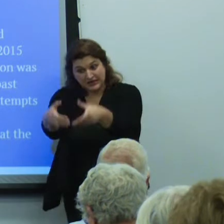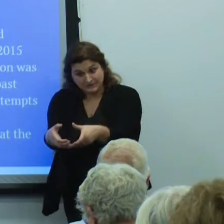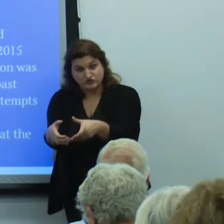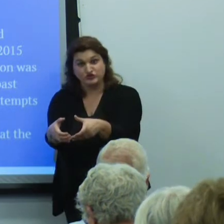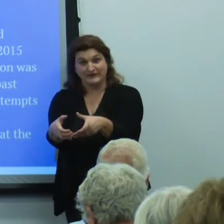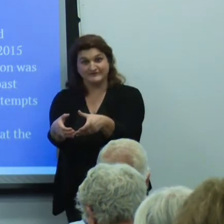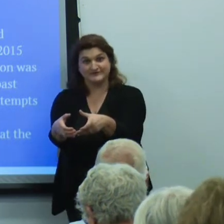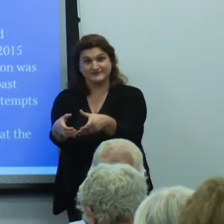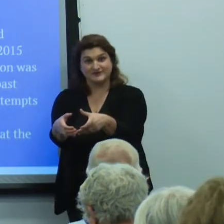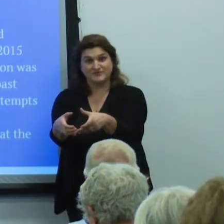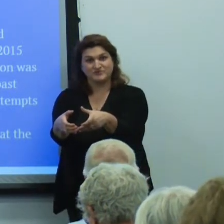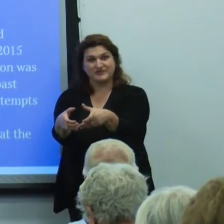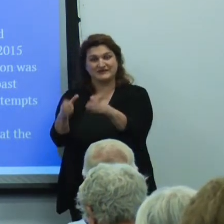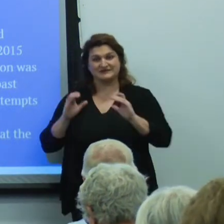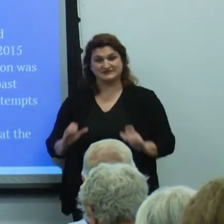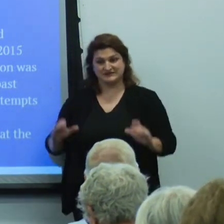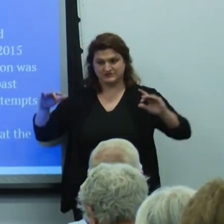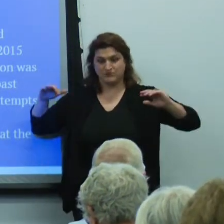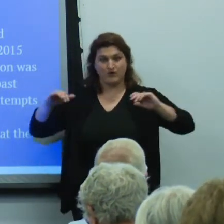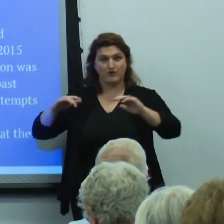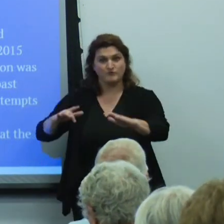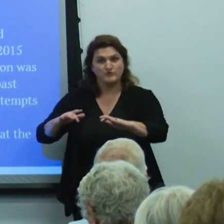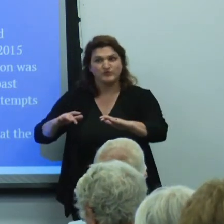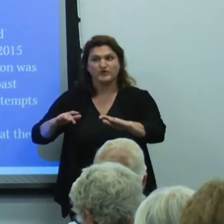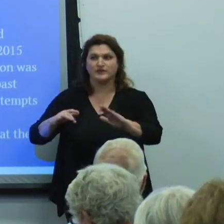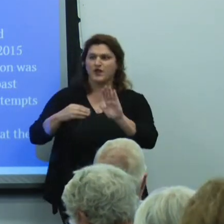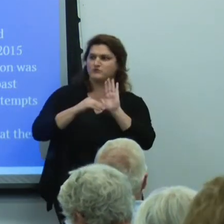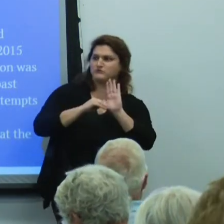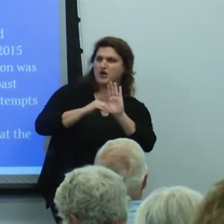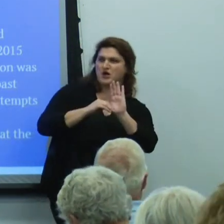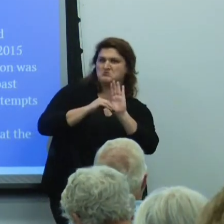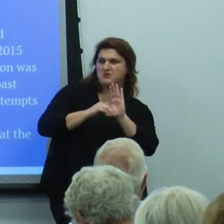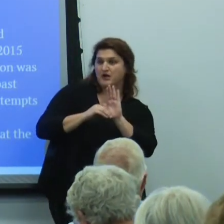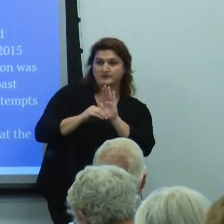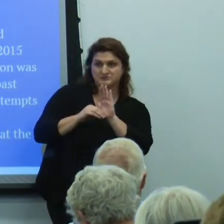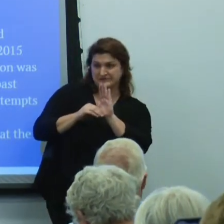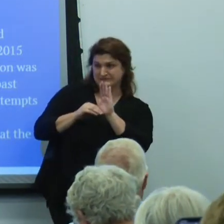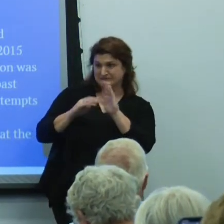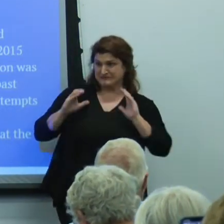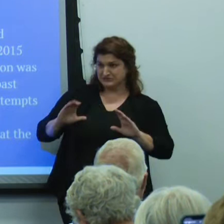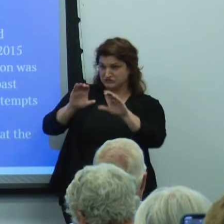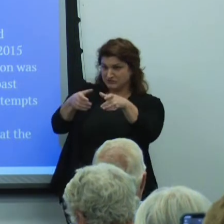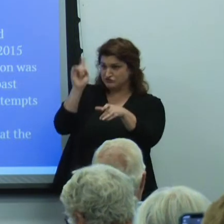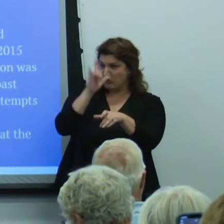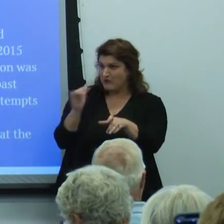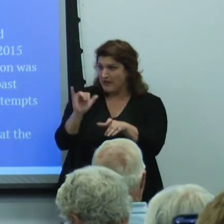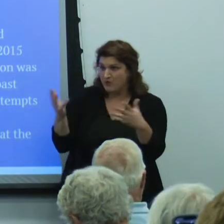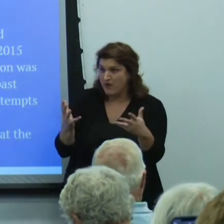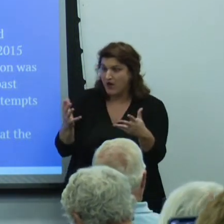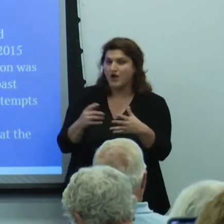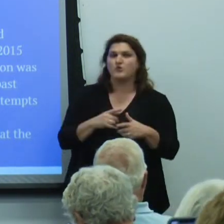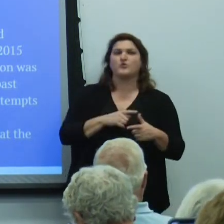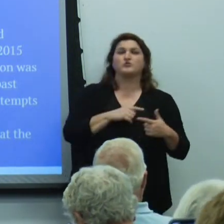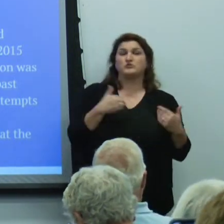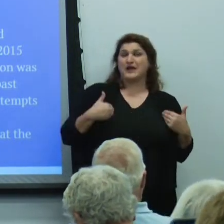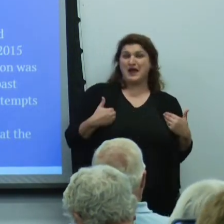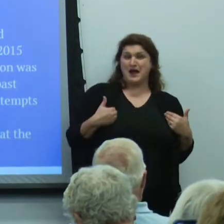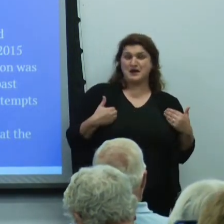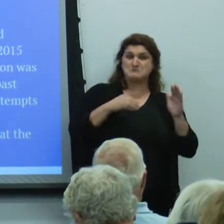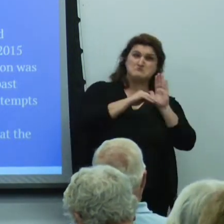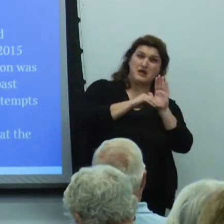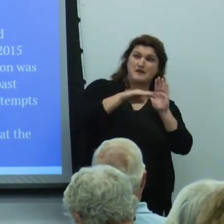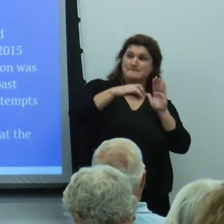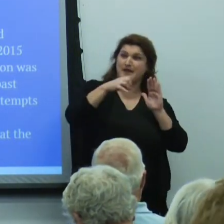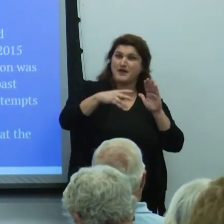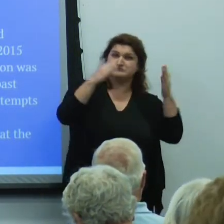came together and citizens guys basically modeled what a citizens commission could be. There were model maps that were proposed.